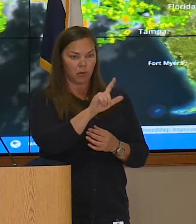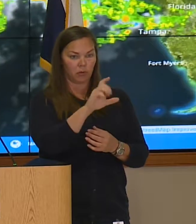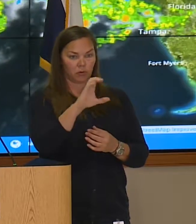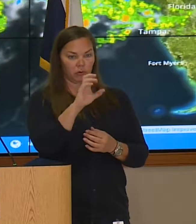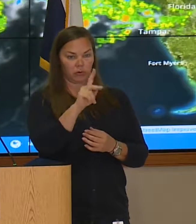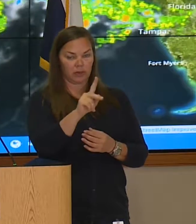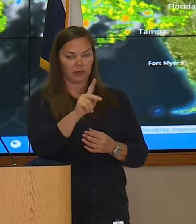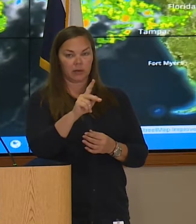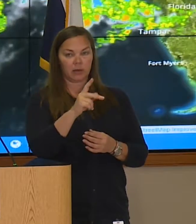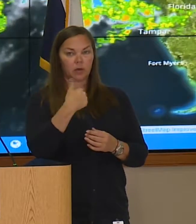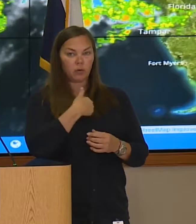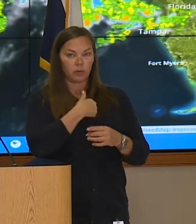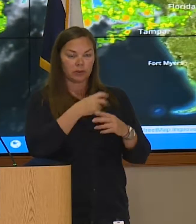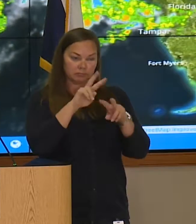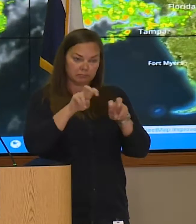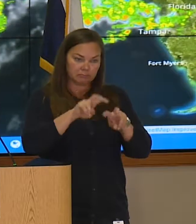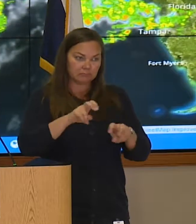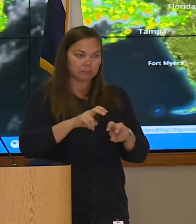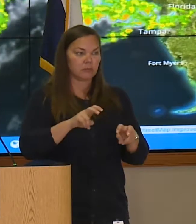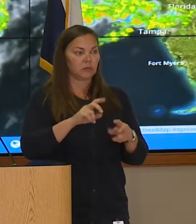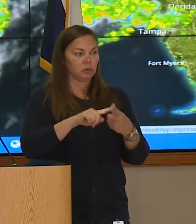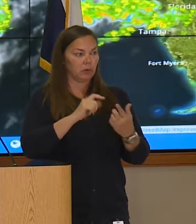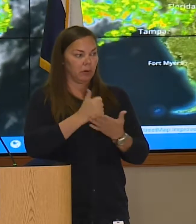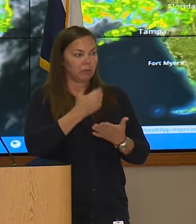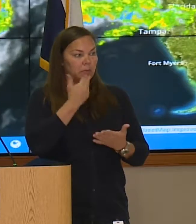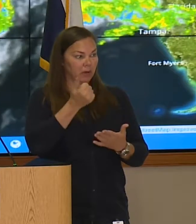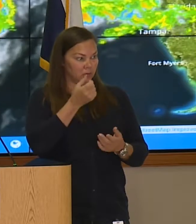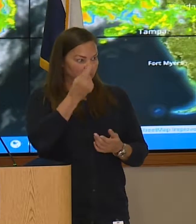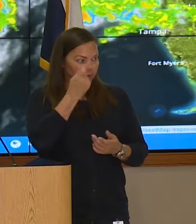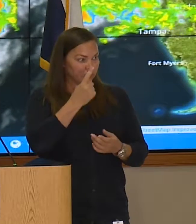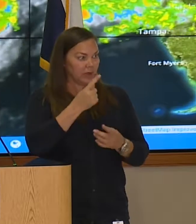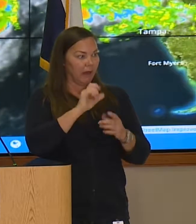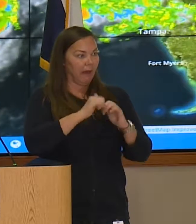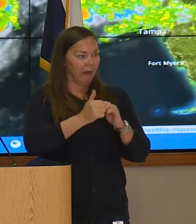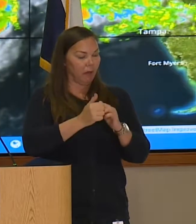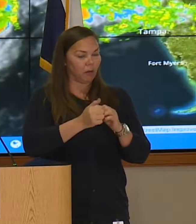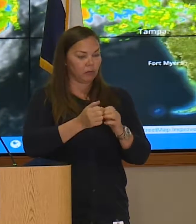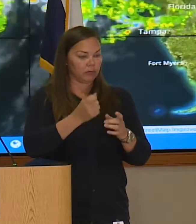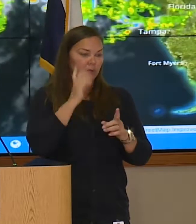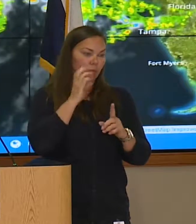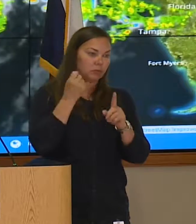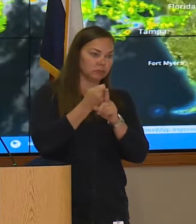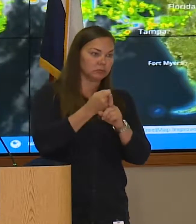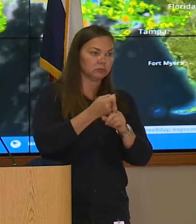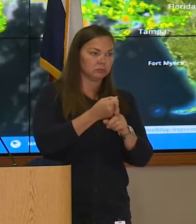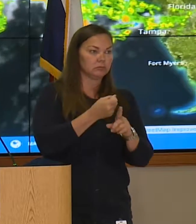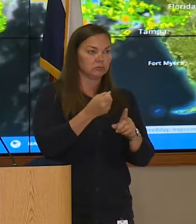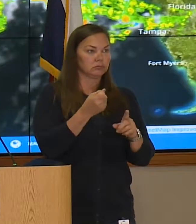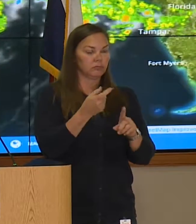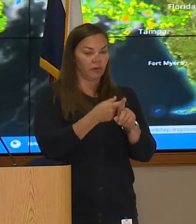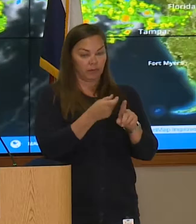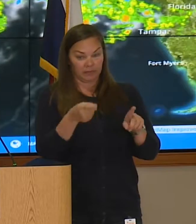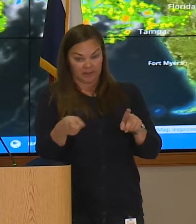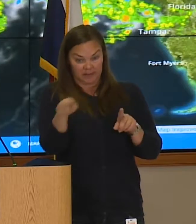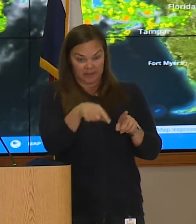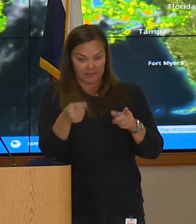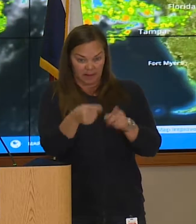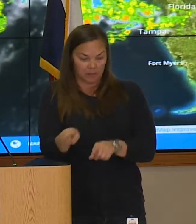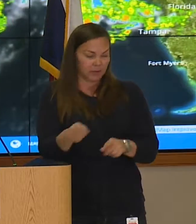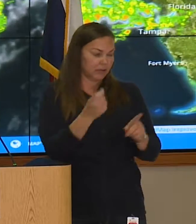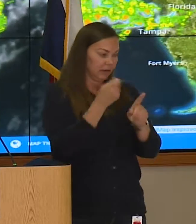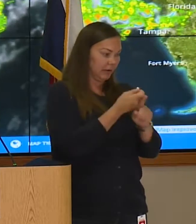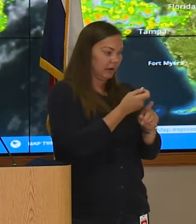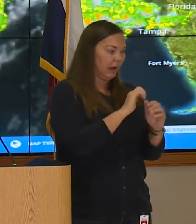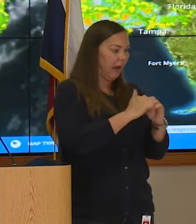Modeling continues to better understand the effect of these inflows on the impact to water levels in Buffalo Bayou. For